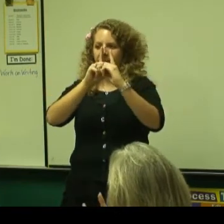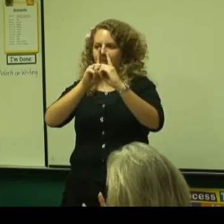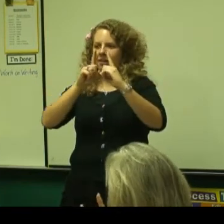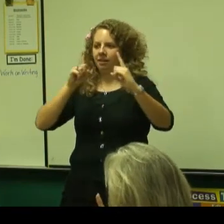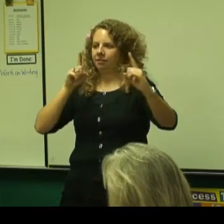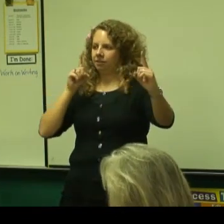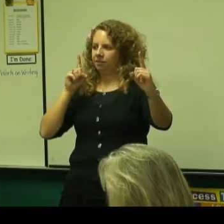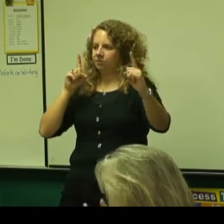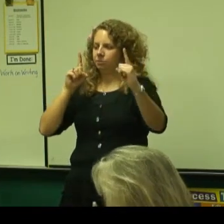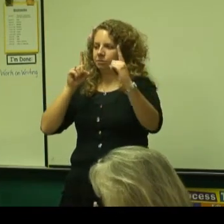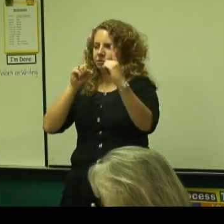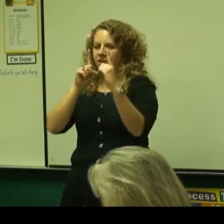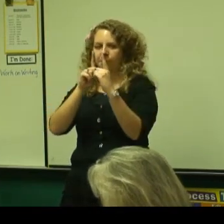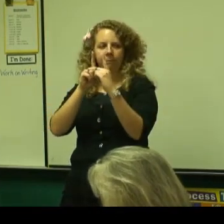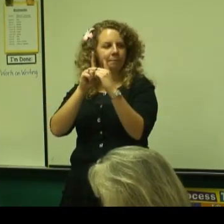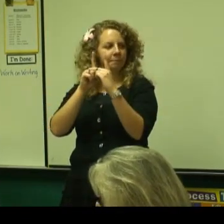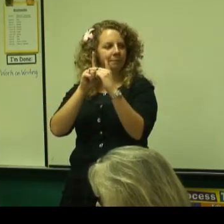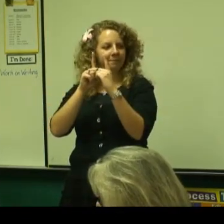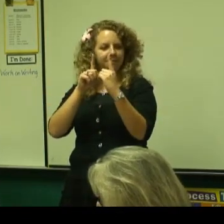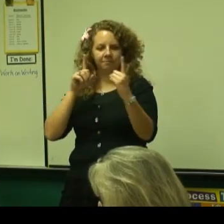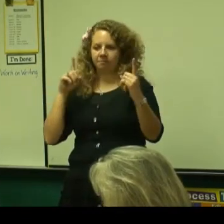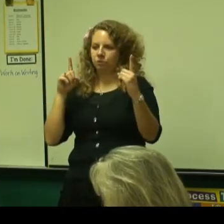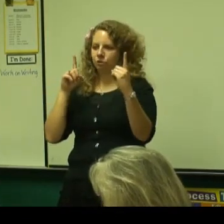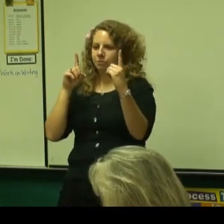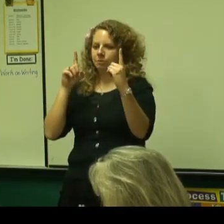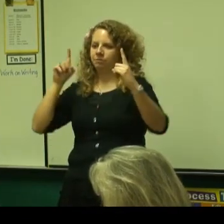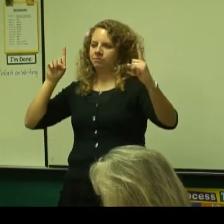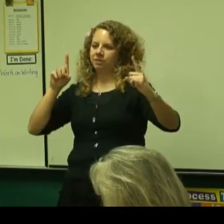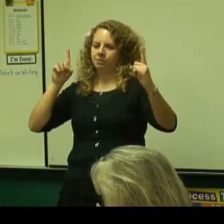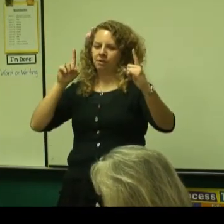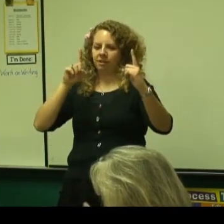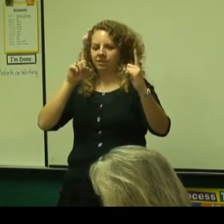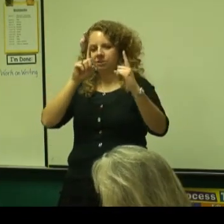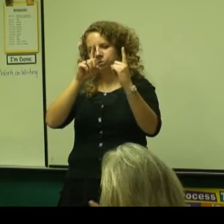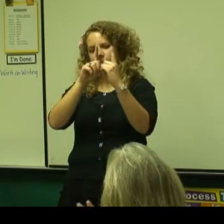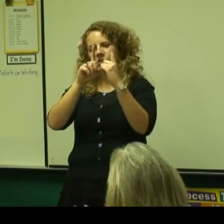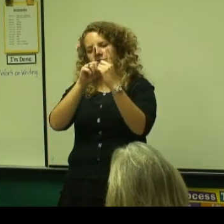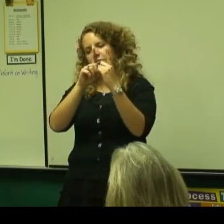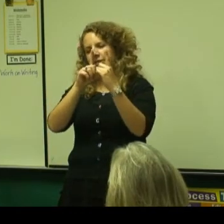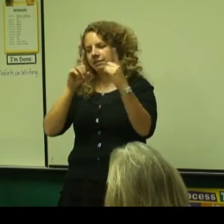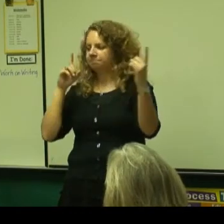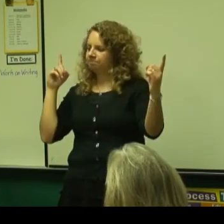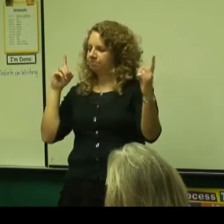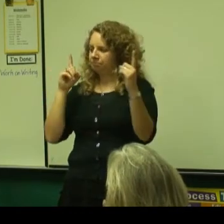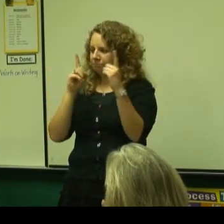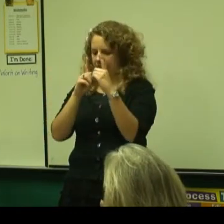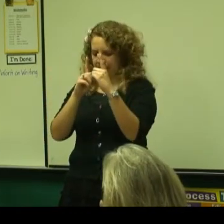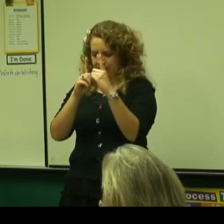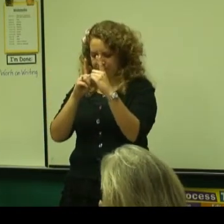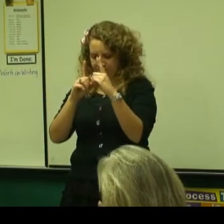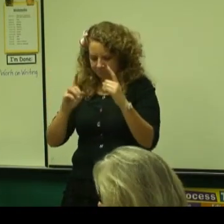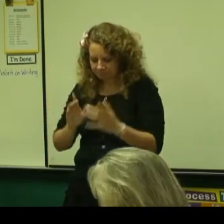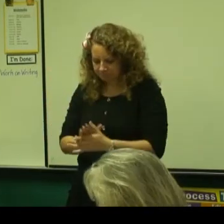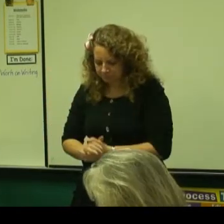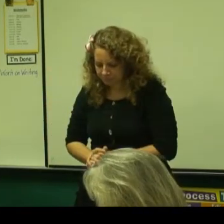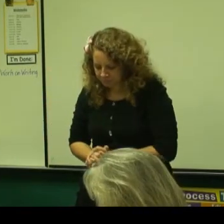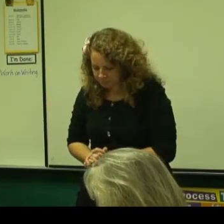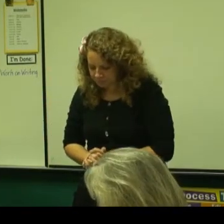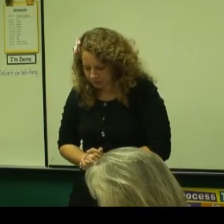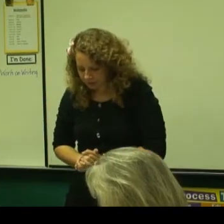Yeah, good. And straight up. People, because they walk like this towards each other and meet. Meet.